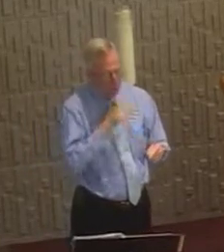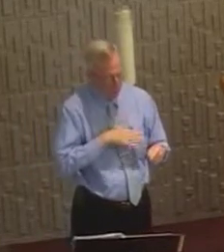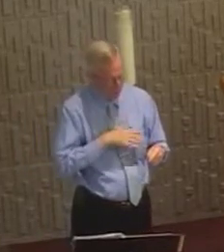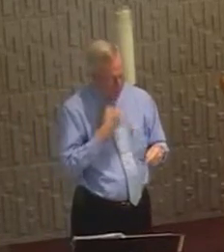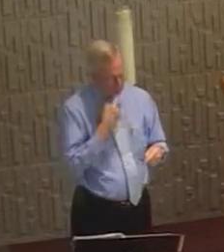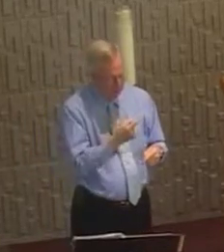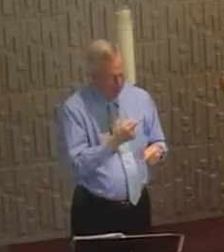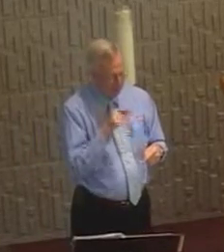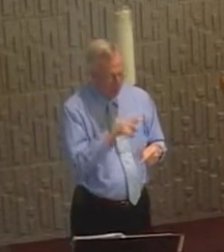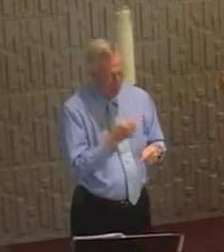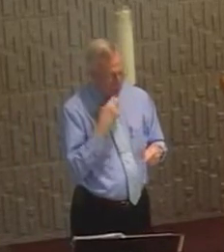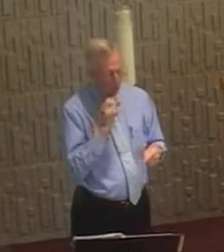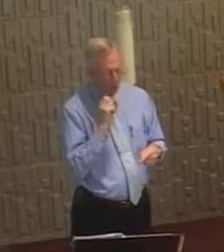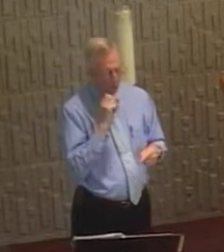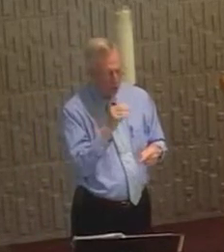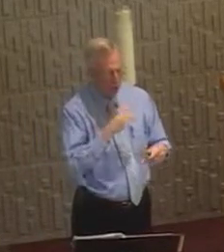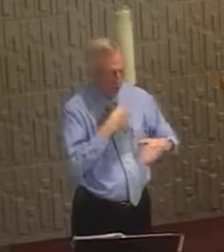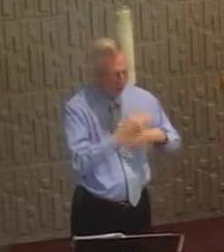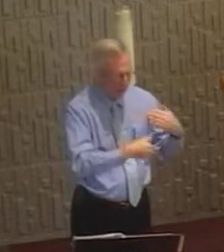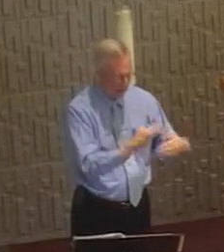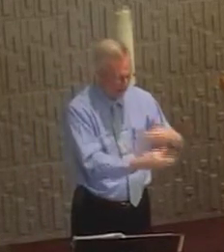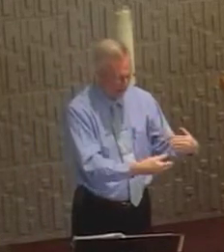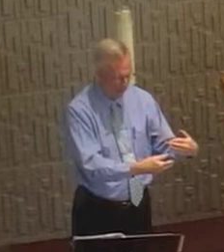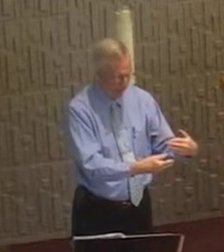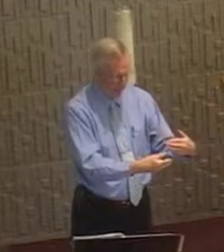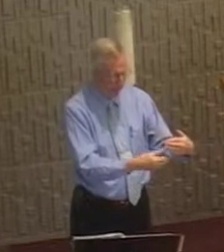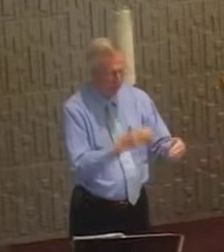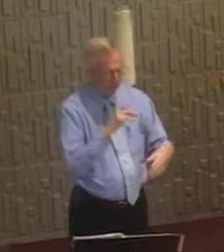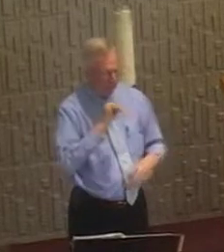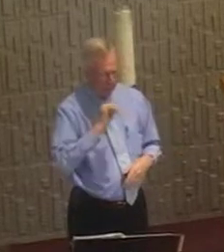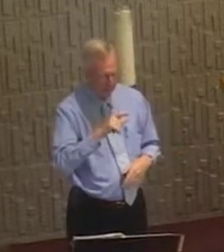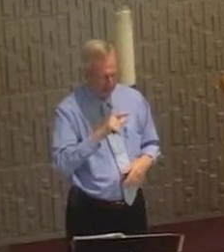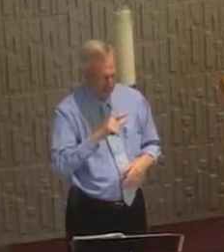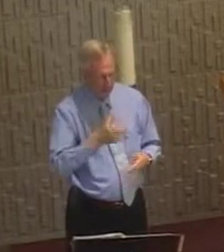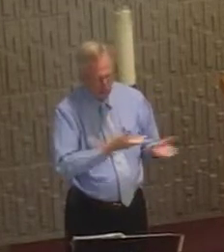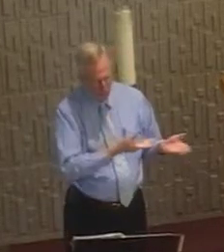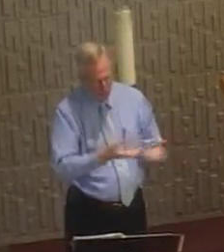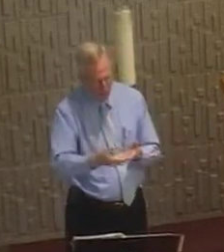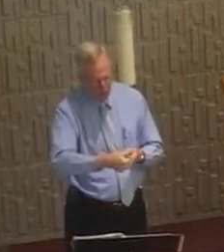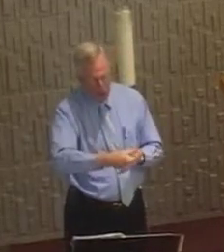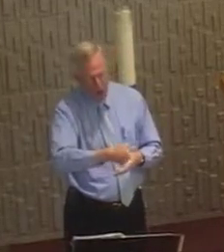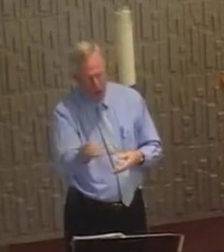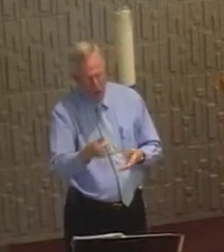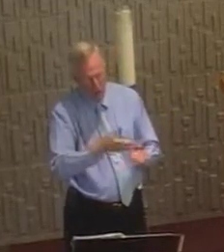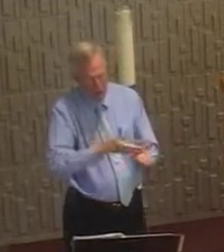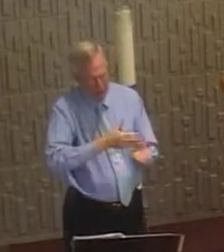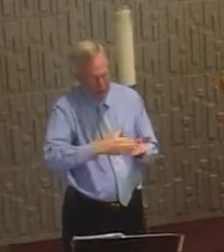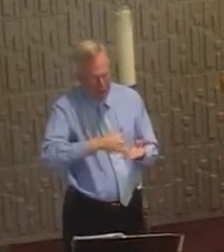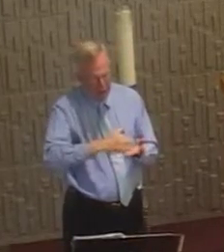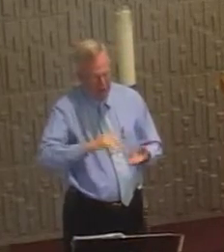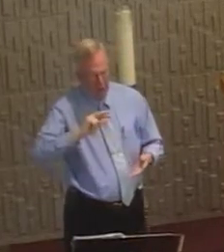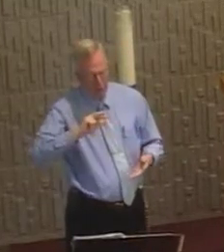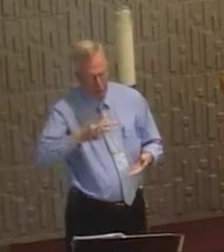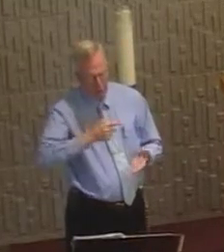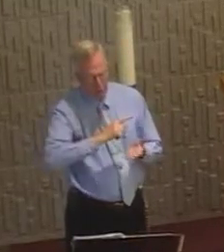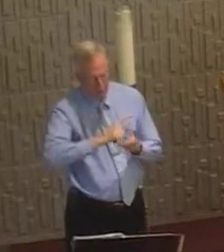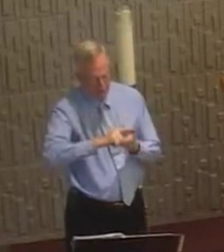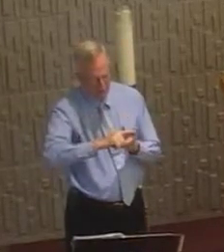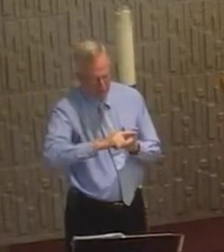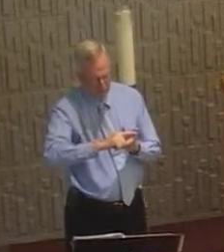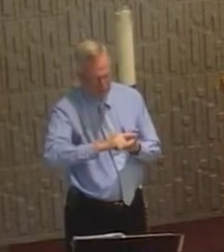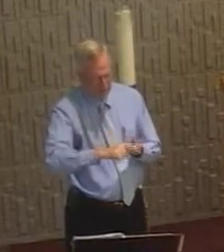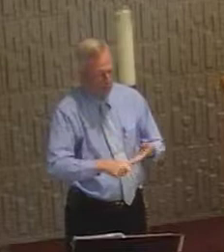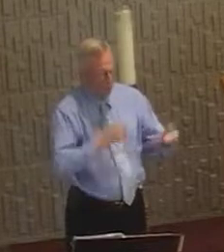are so kind." Carol took another pie over the following week, and Mrs. Smith said, "Thank you."